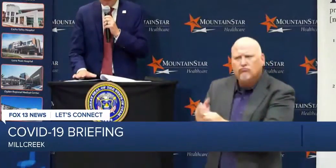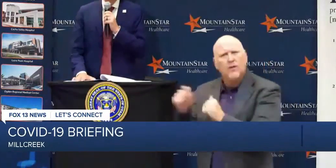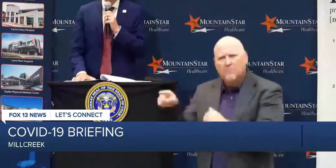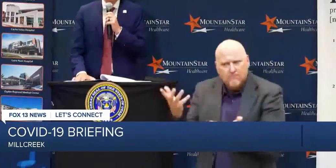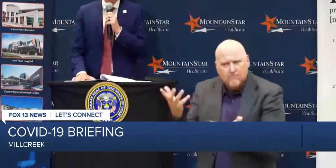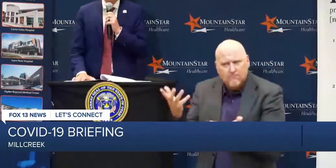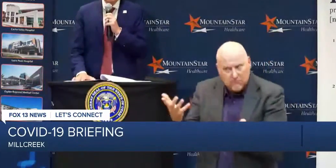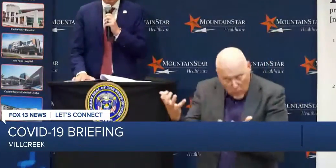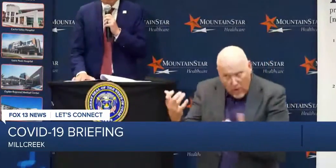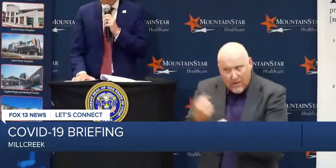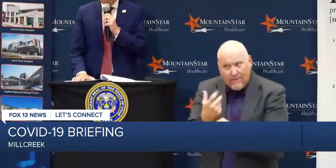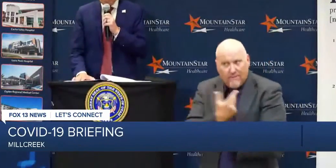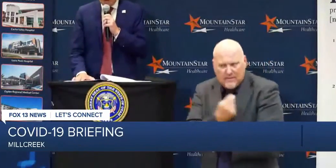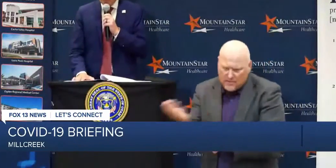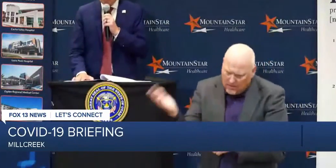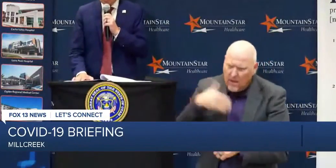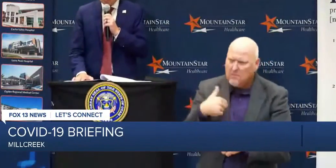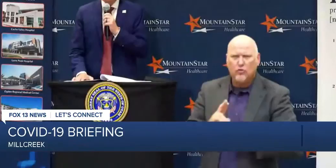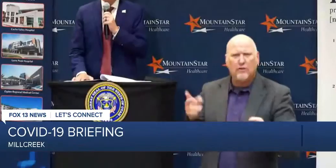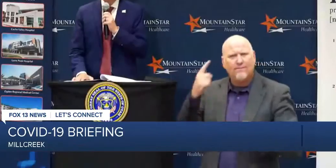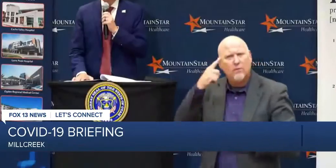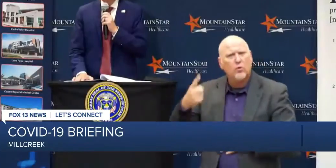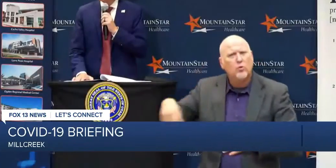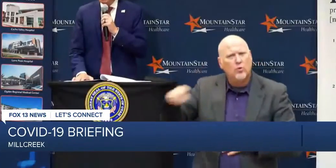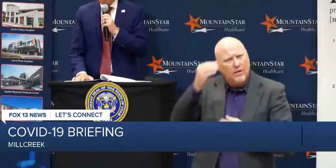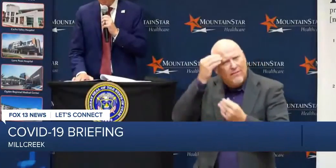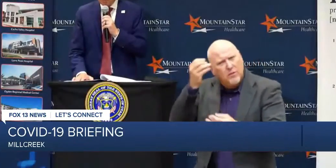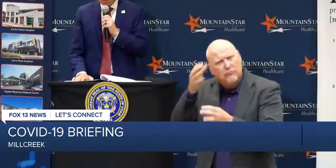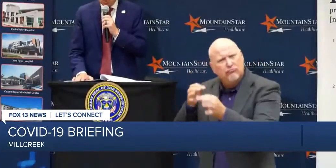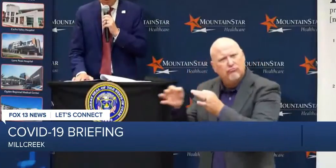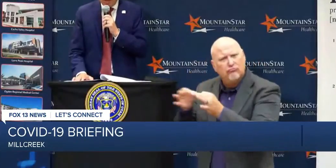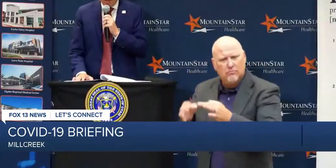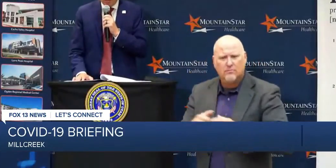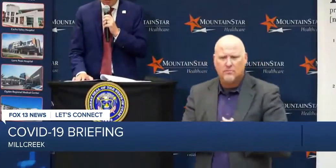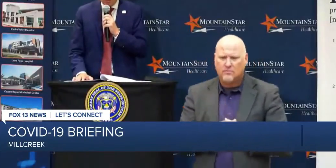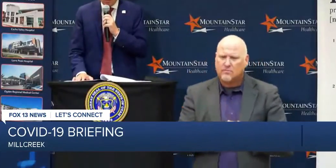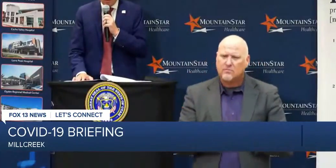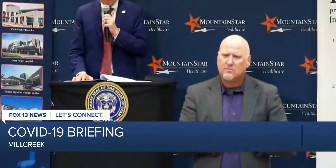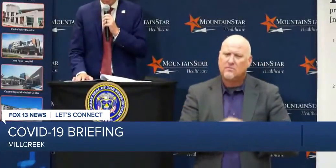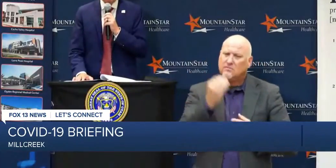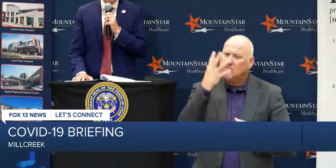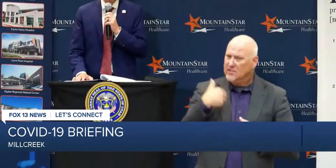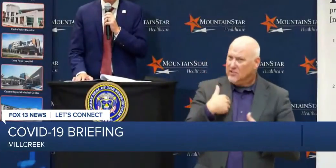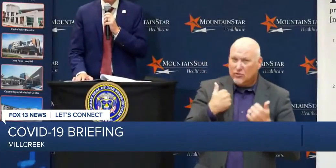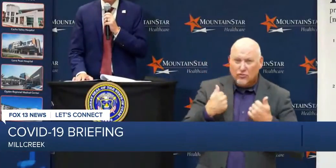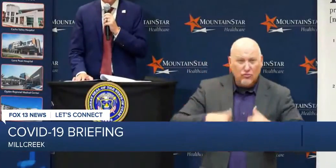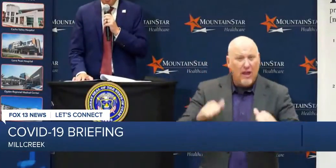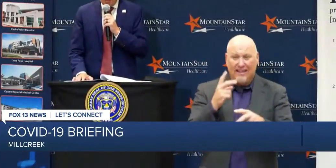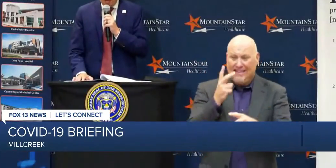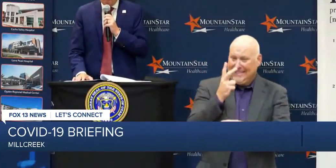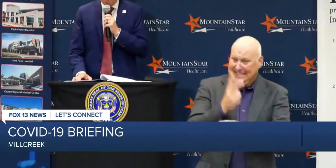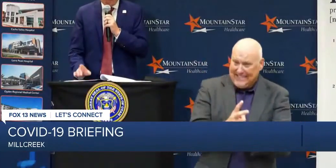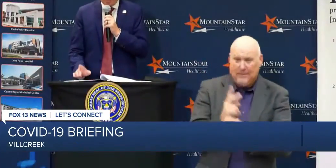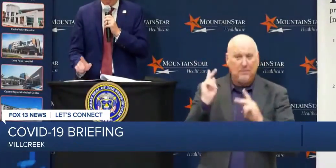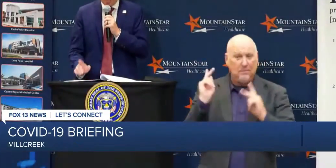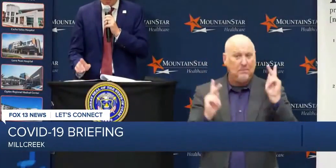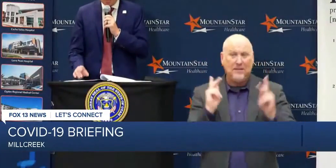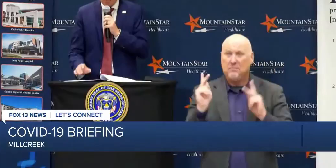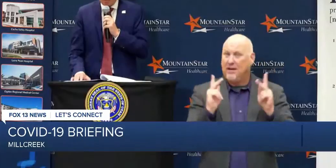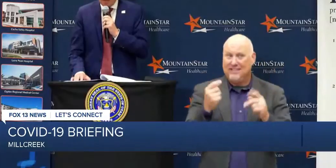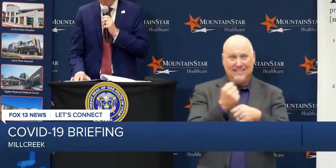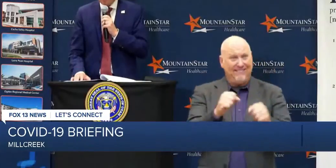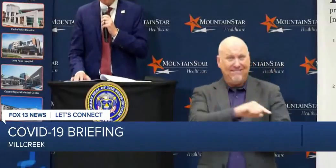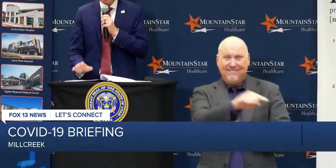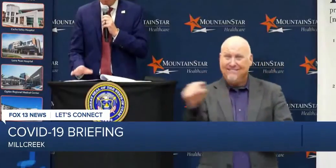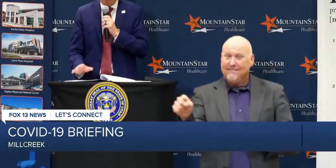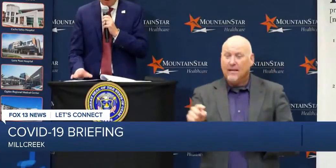make recommendations. Now is the responsibility is in your hands to get vaccinated. Together we can